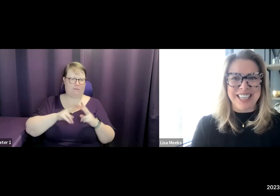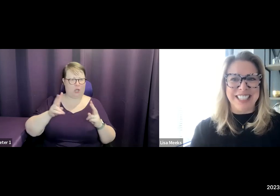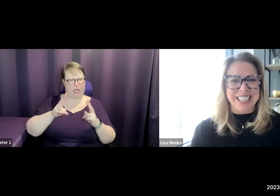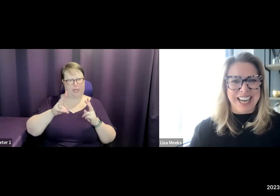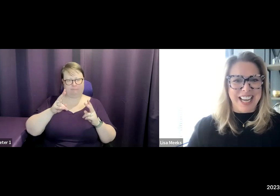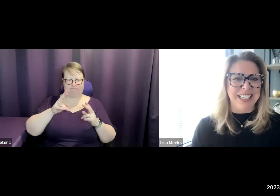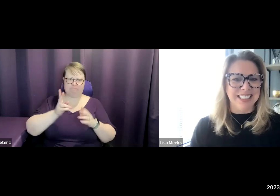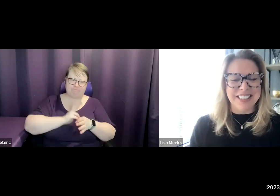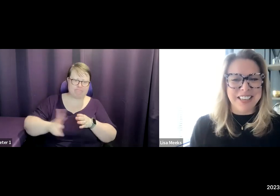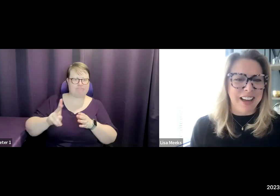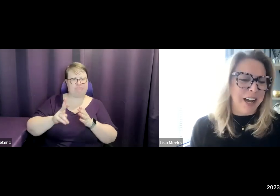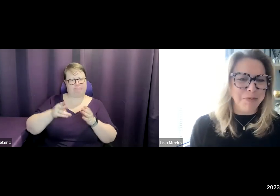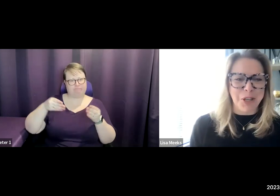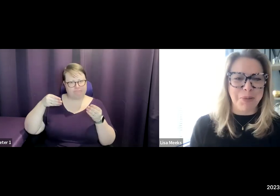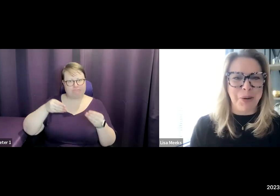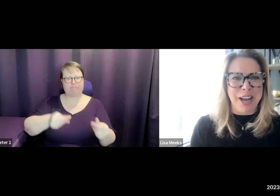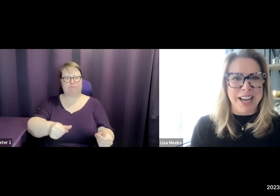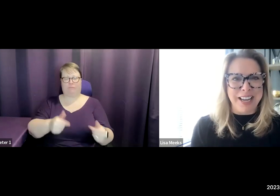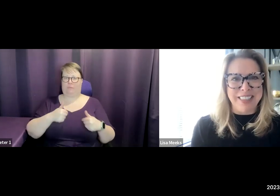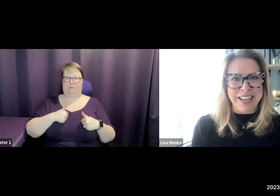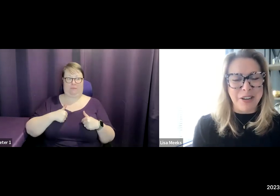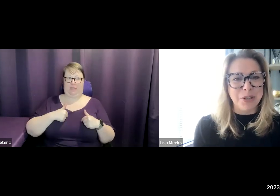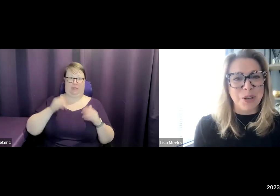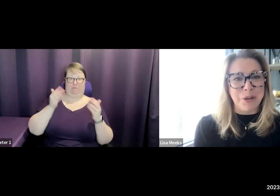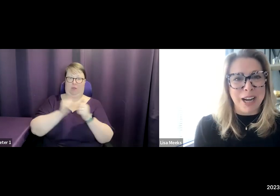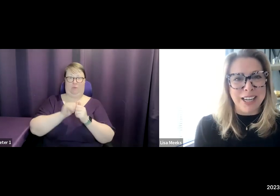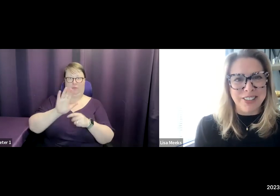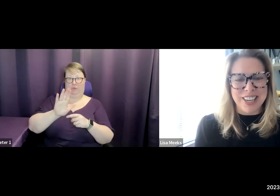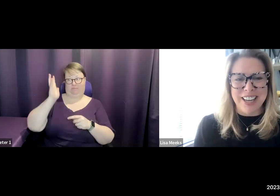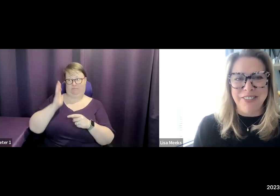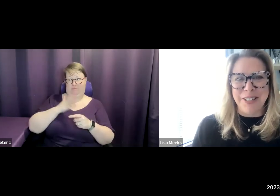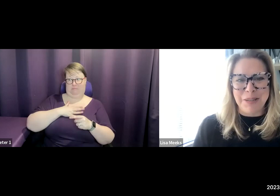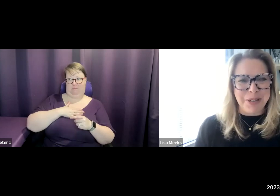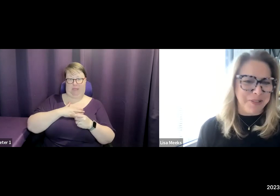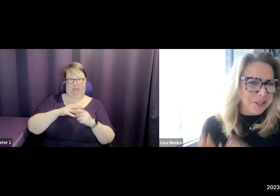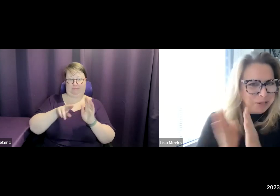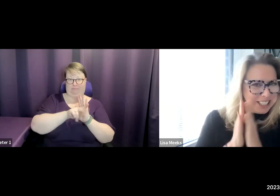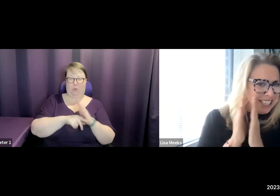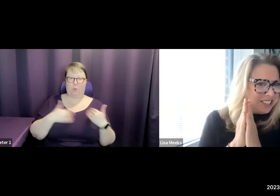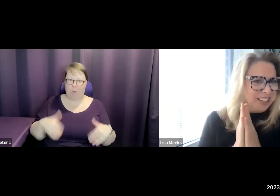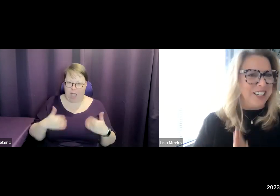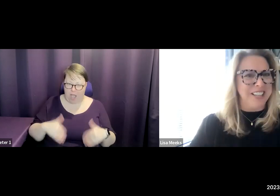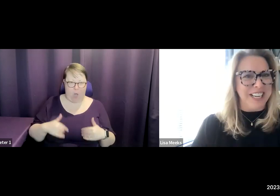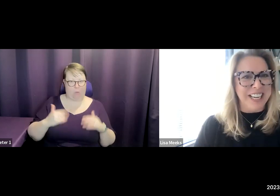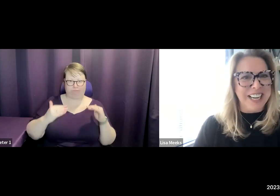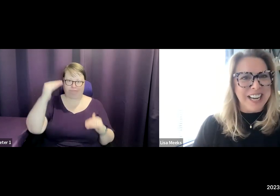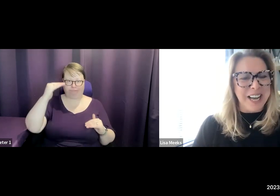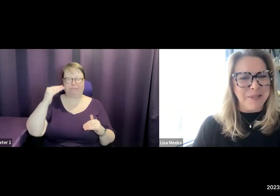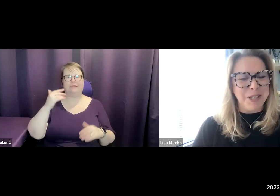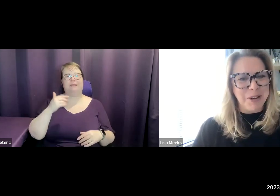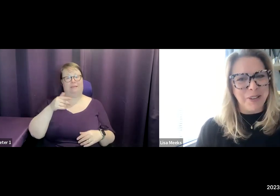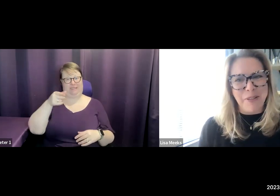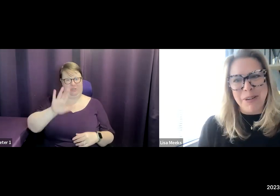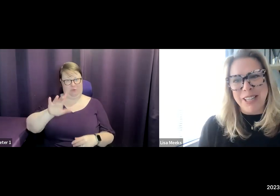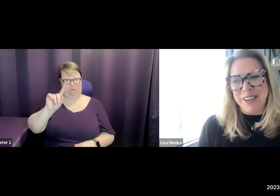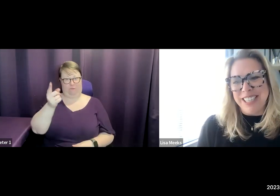that succinct, and I'm just blown away. Thank you so much. And for this to be your first presentation, I feel like I